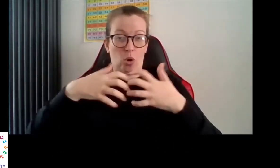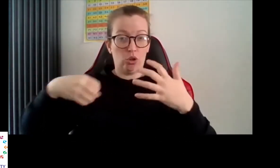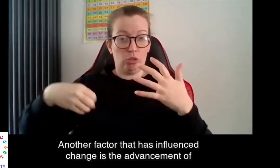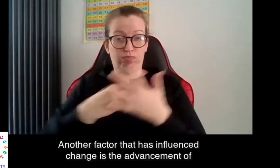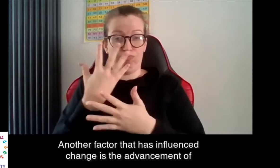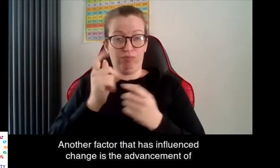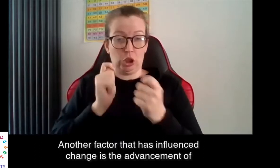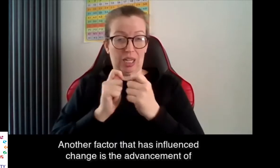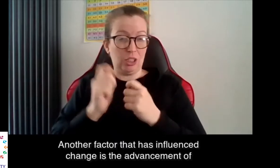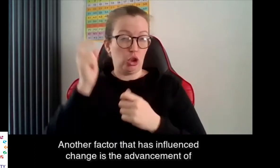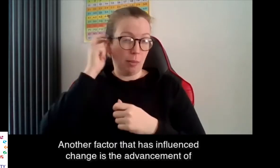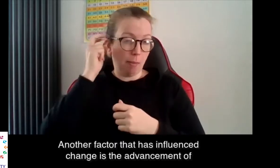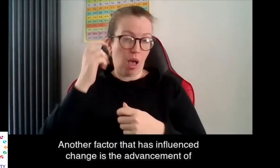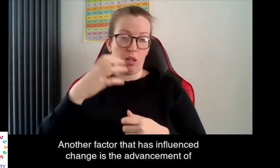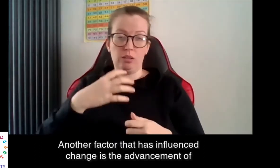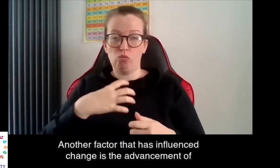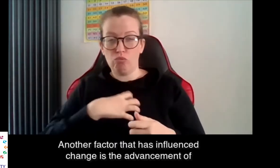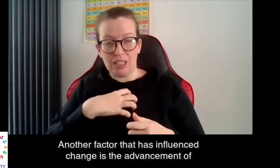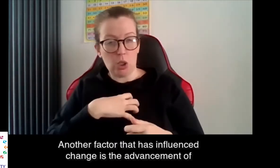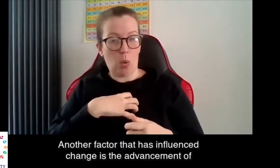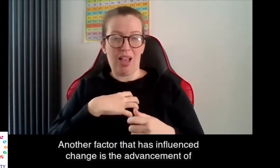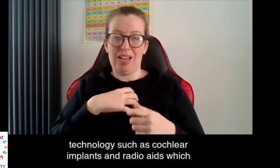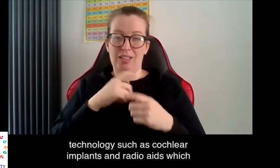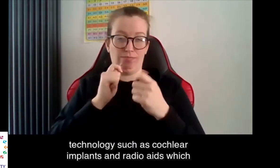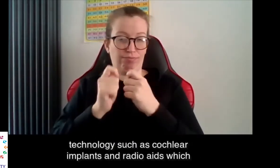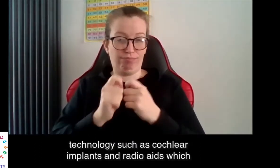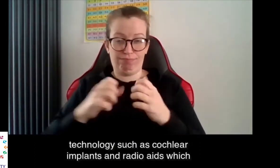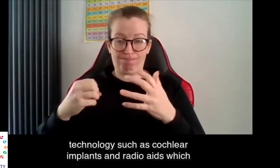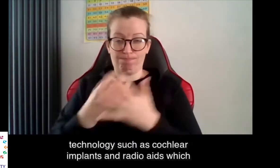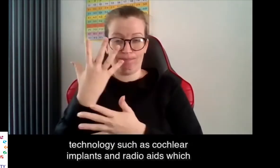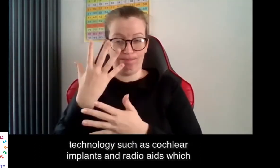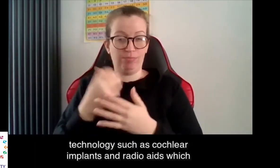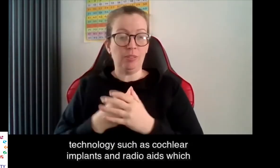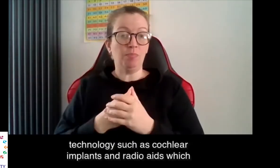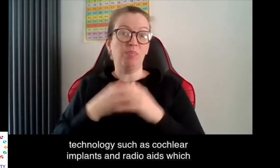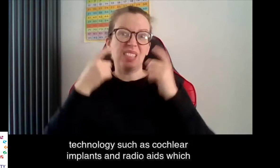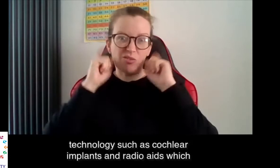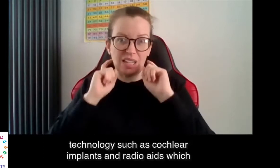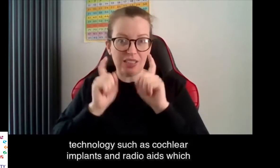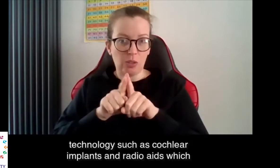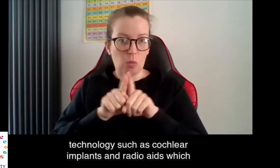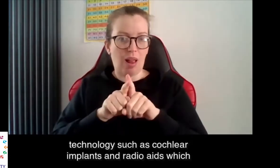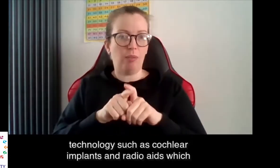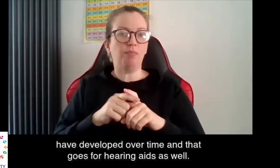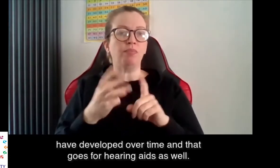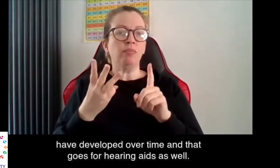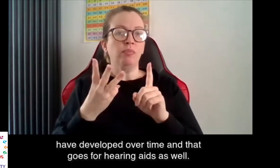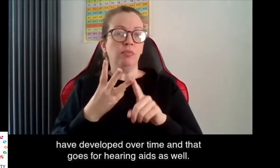Another factor that has influenced change is the advancement of technology, such as cochlear implants and radio aids, which have developed over